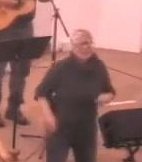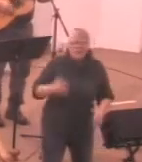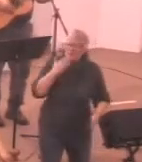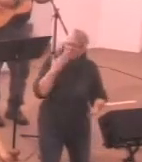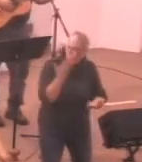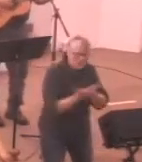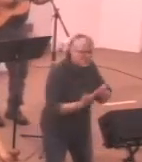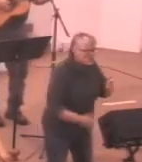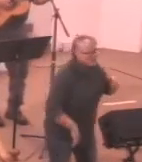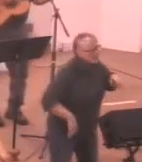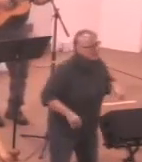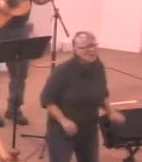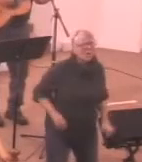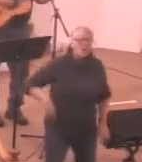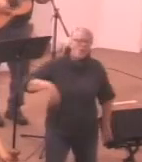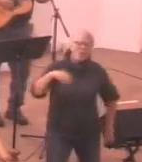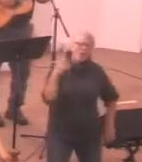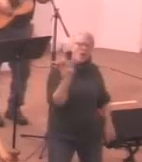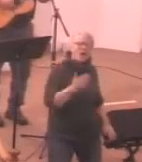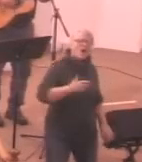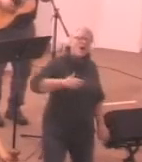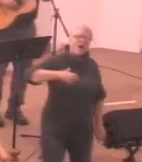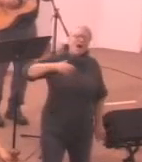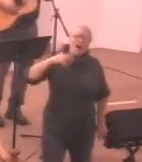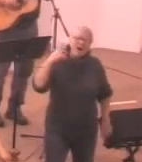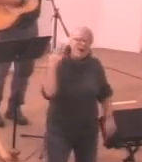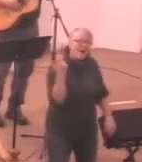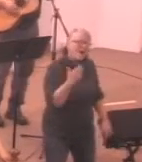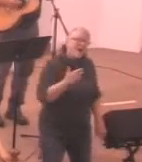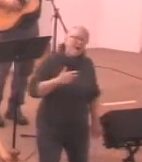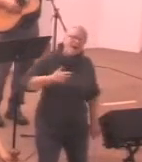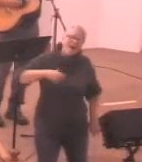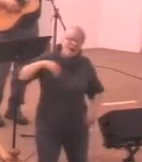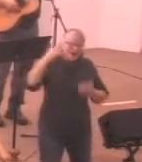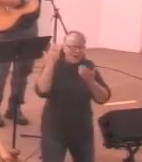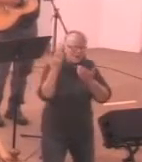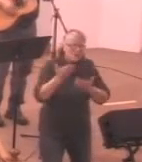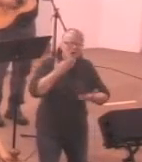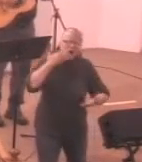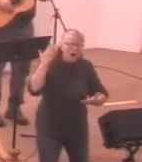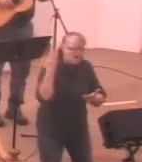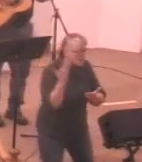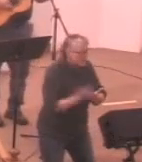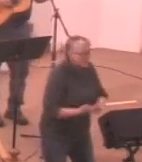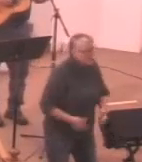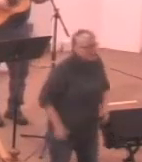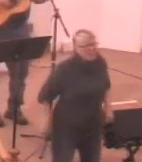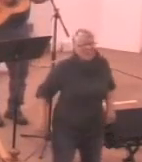Thank you.